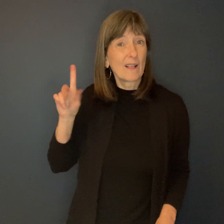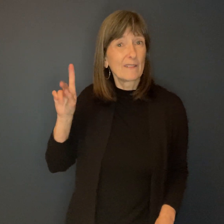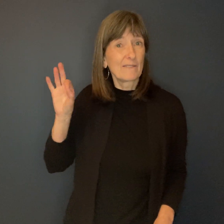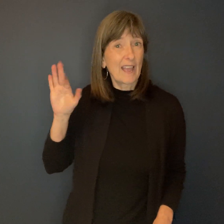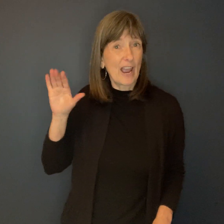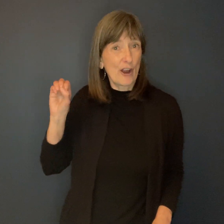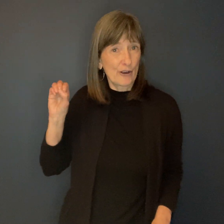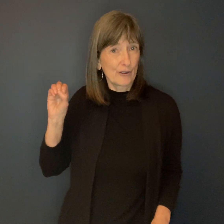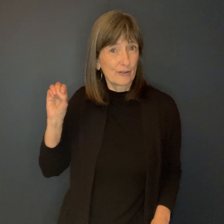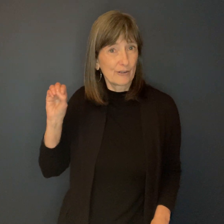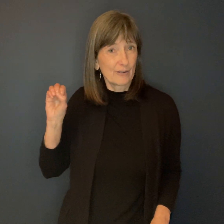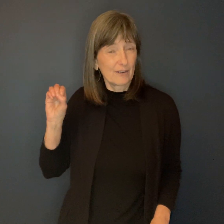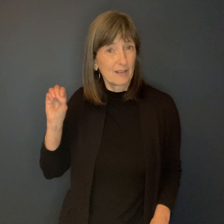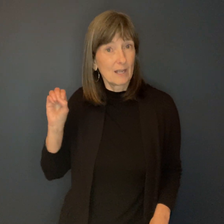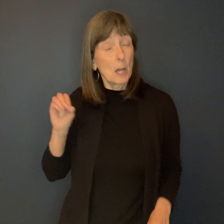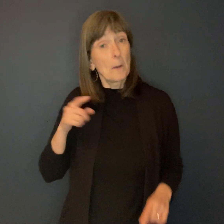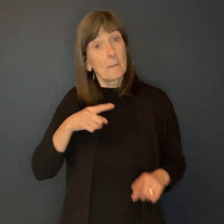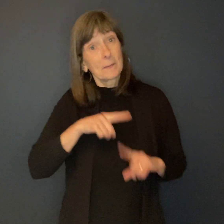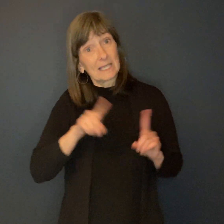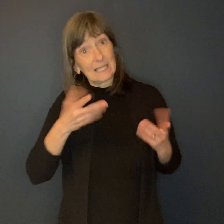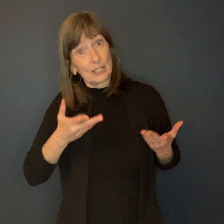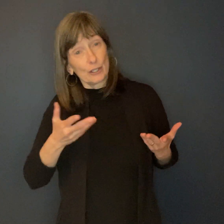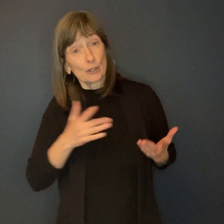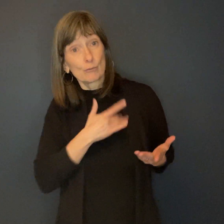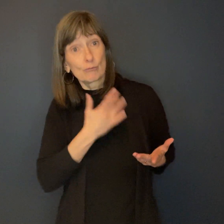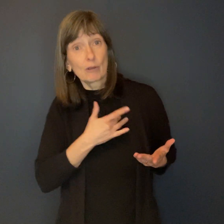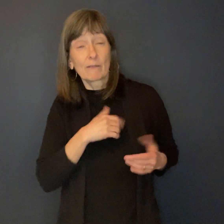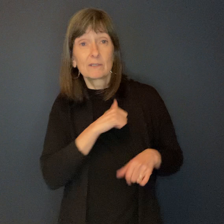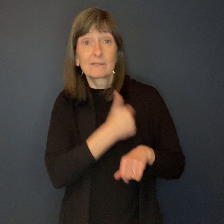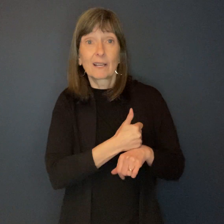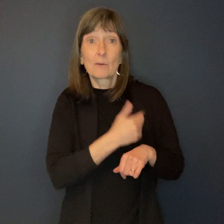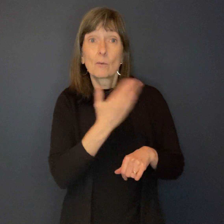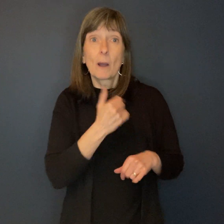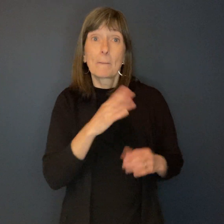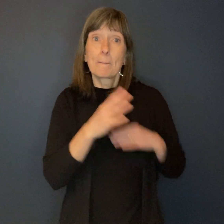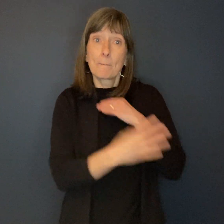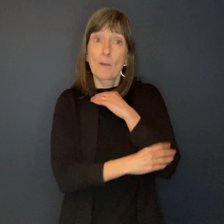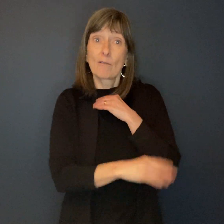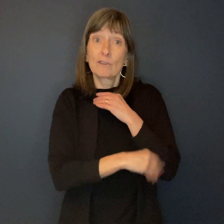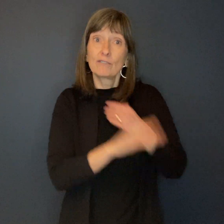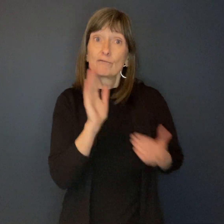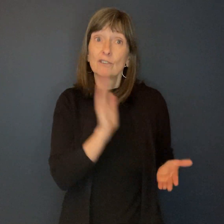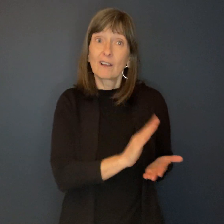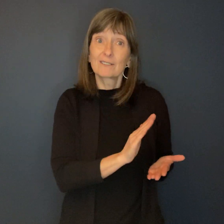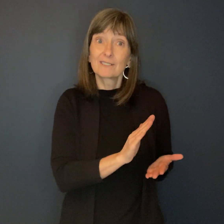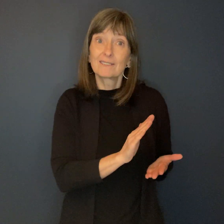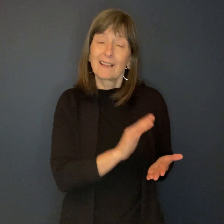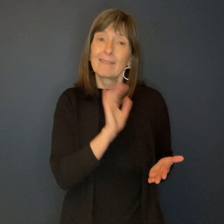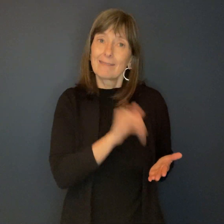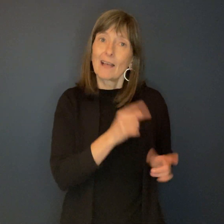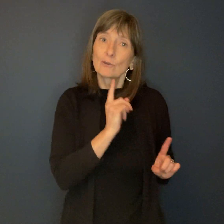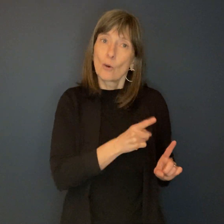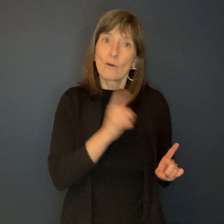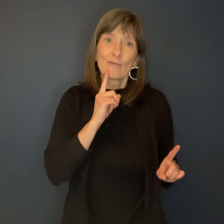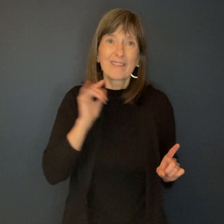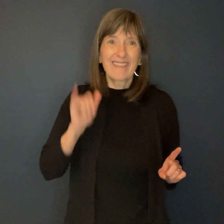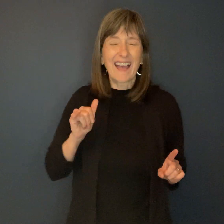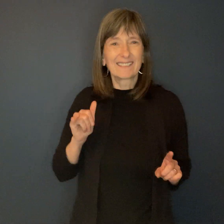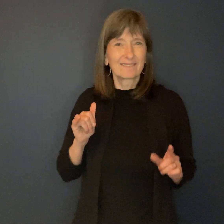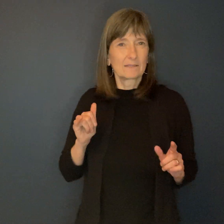created poverty reduction strategies and so on was to try and break the back of that kind of structure. And that